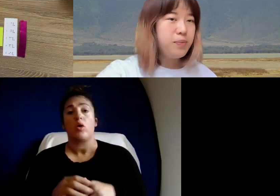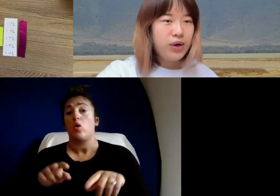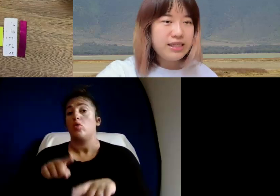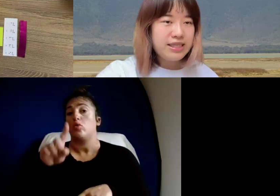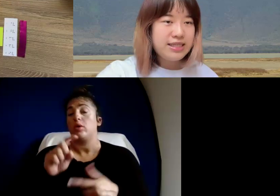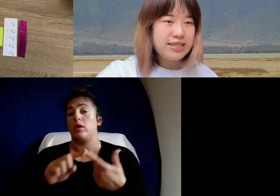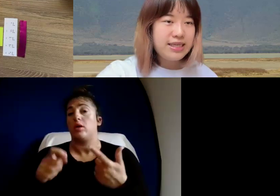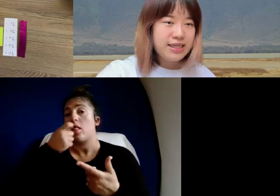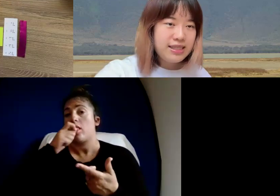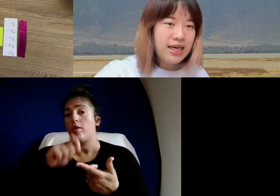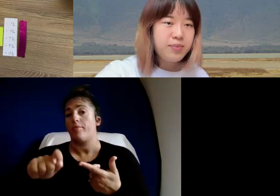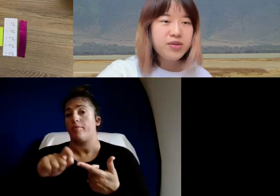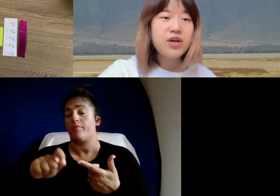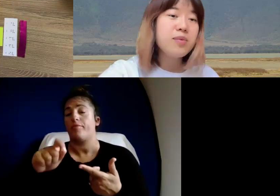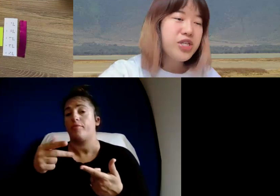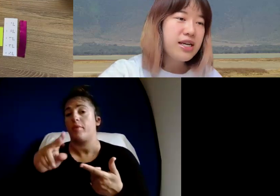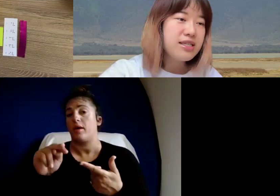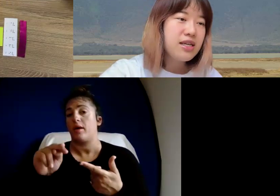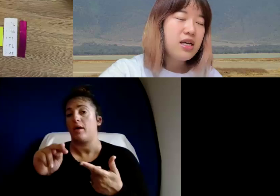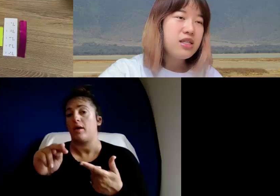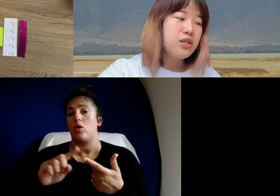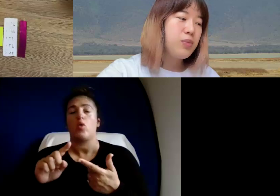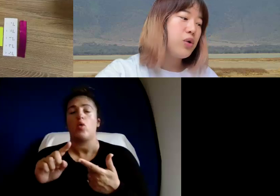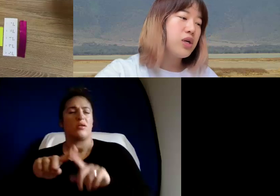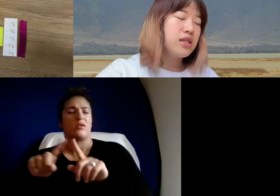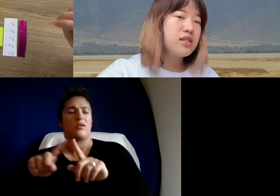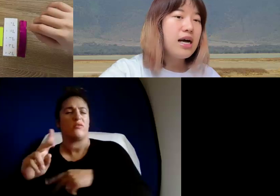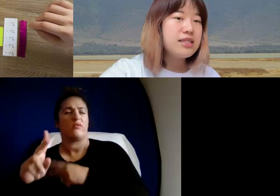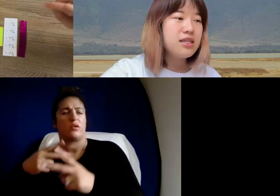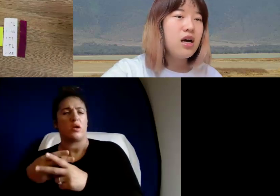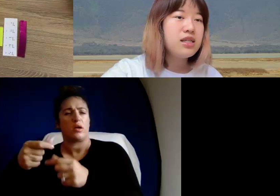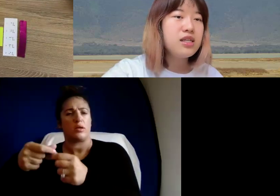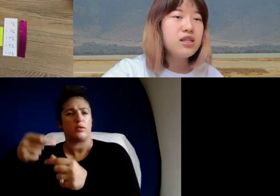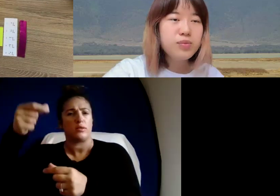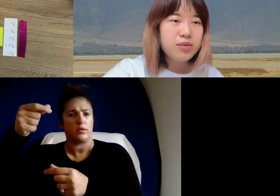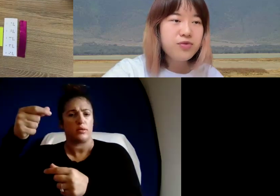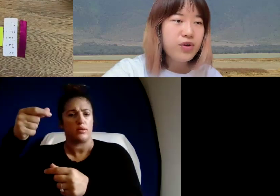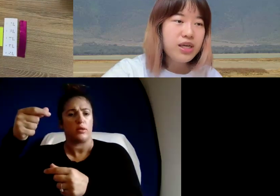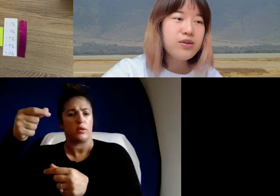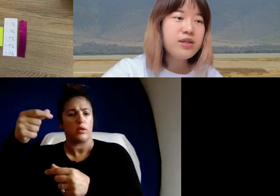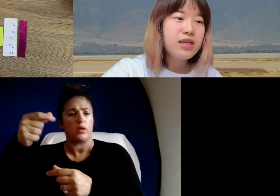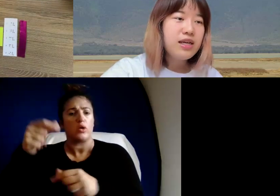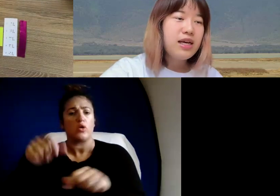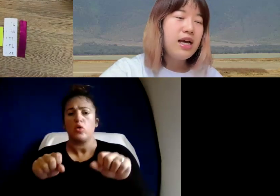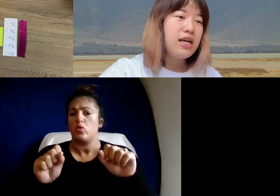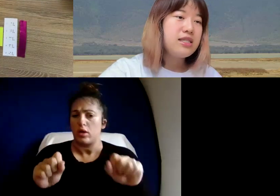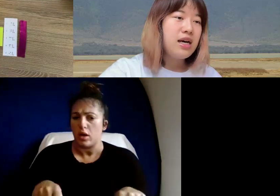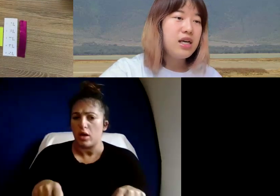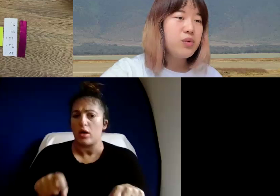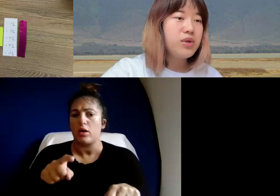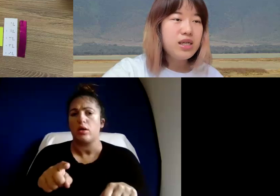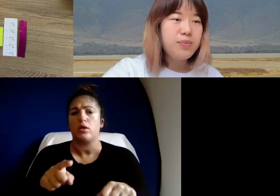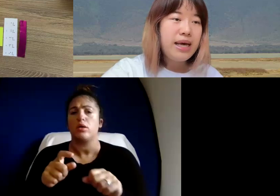or other pointy stick type of object to poke dots on the aluminum foil.